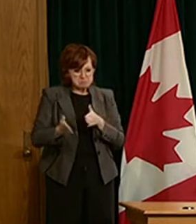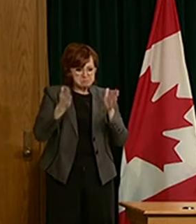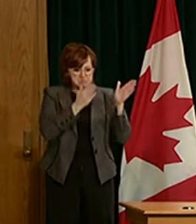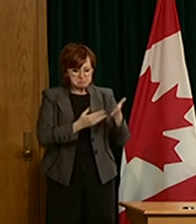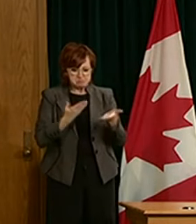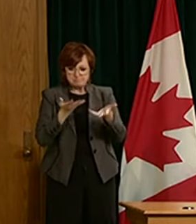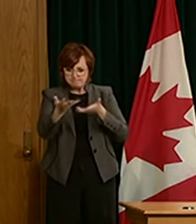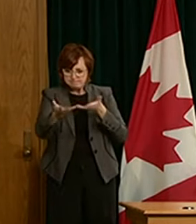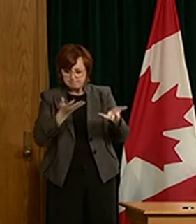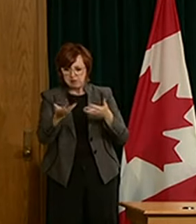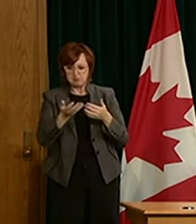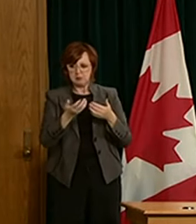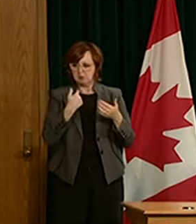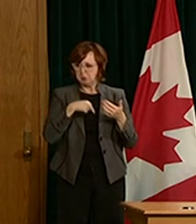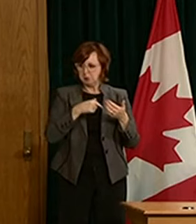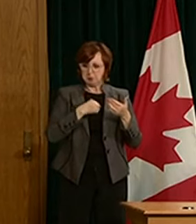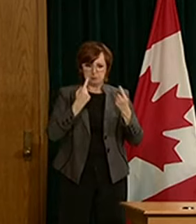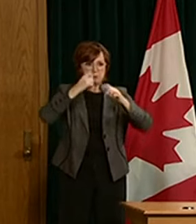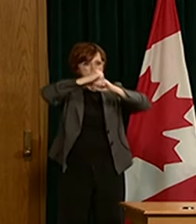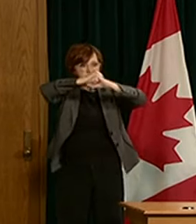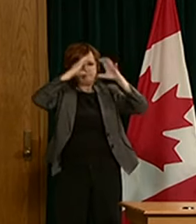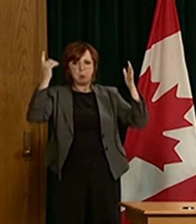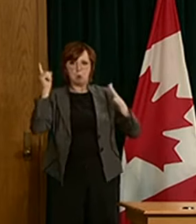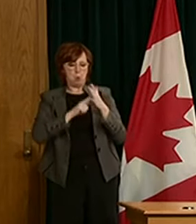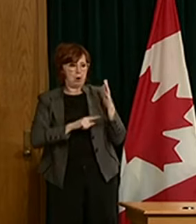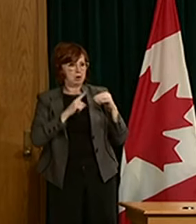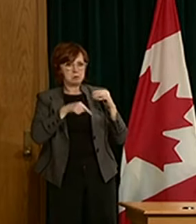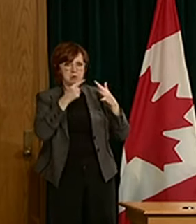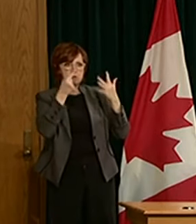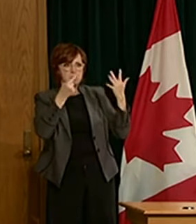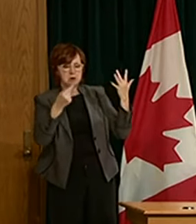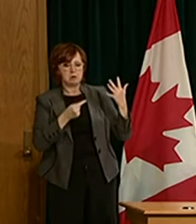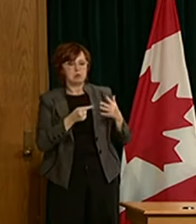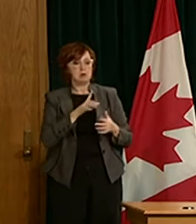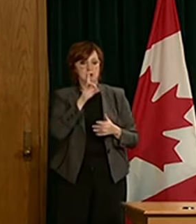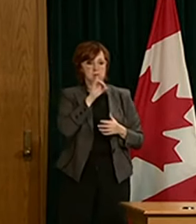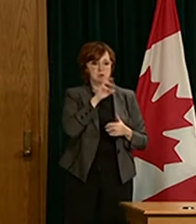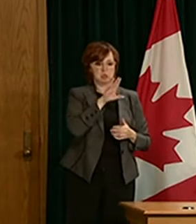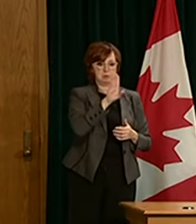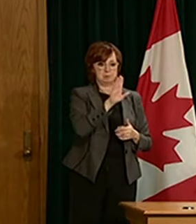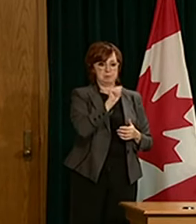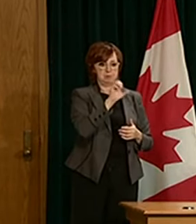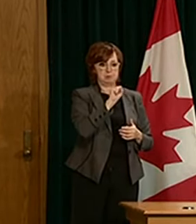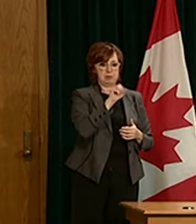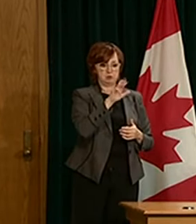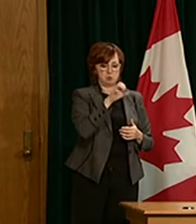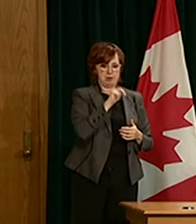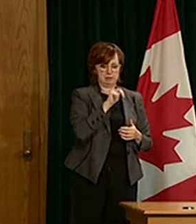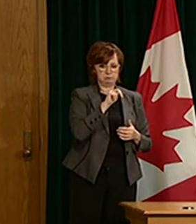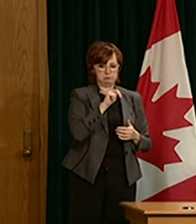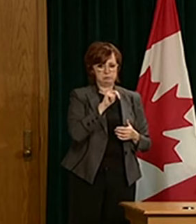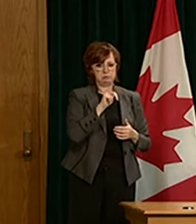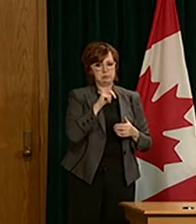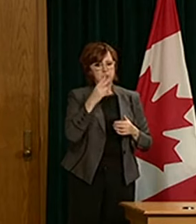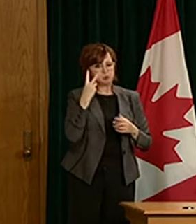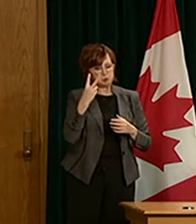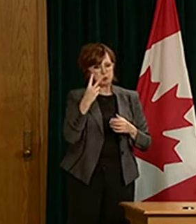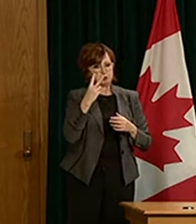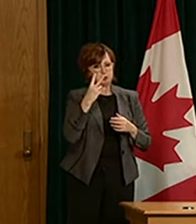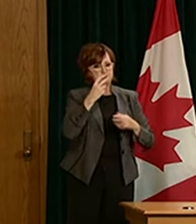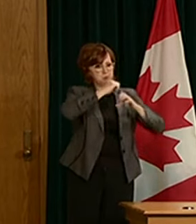that Dr. Bazran presented, and we established two scalable planning scenarios. The first scenario is what